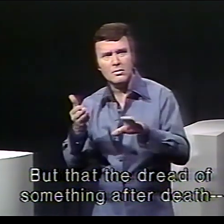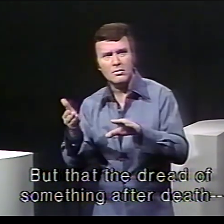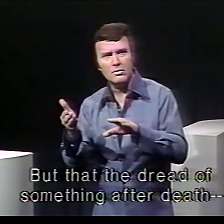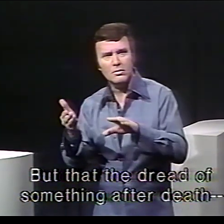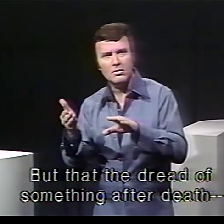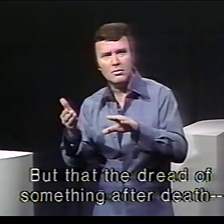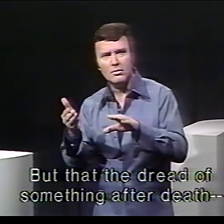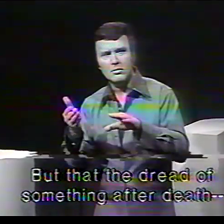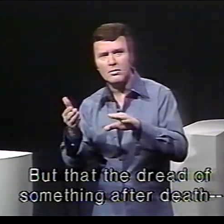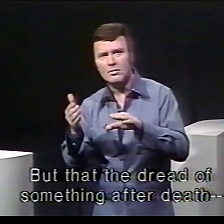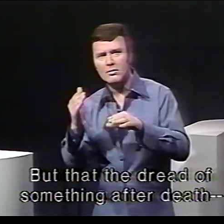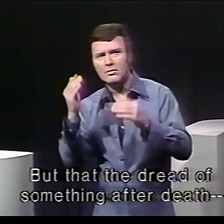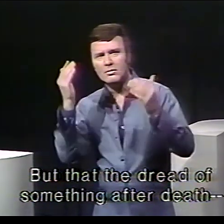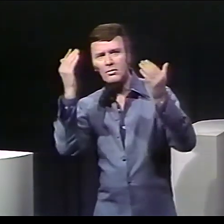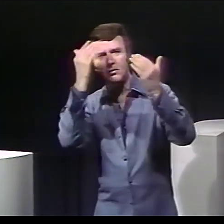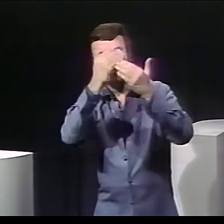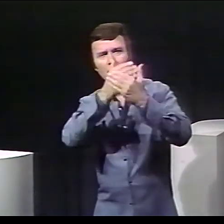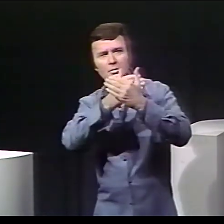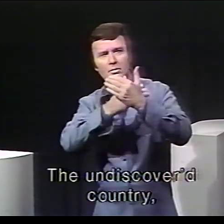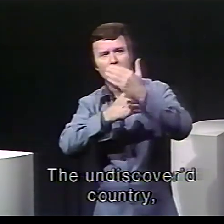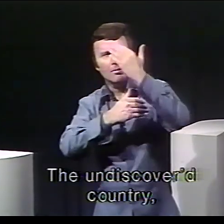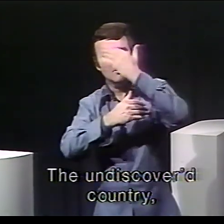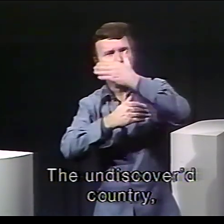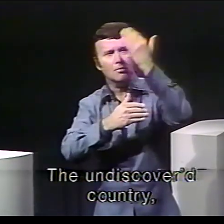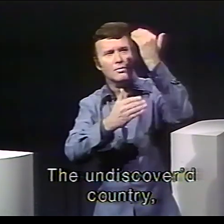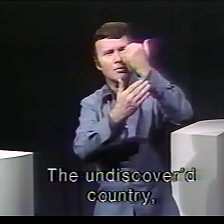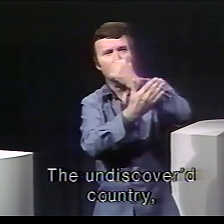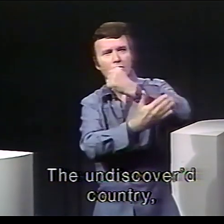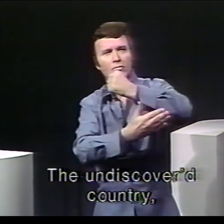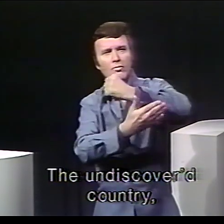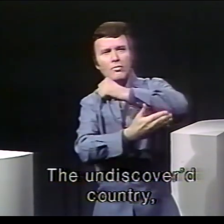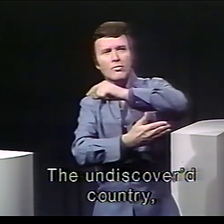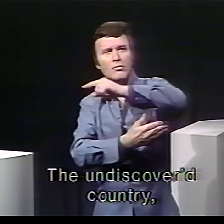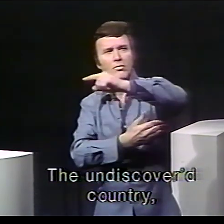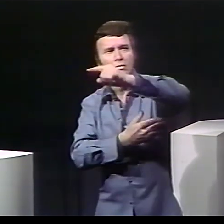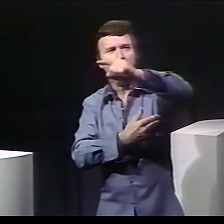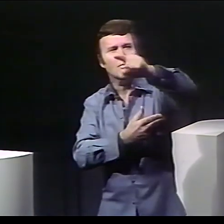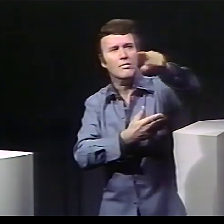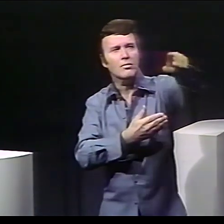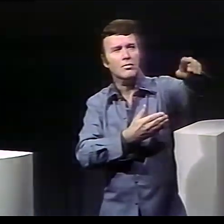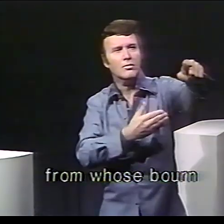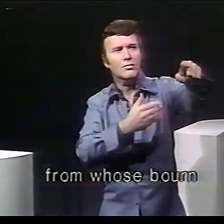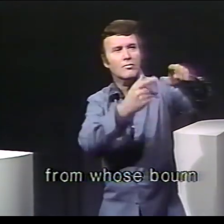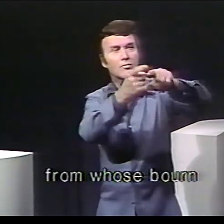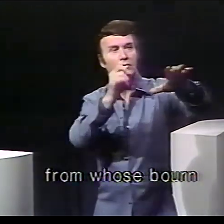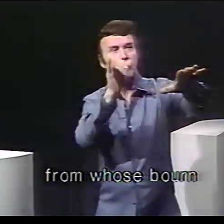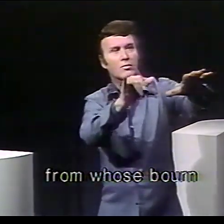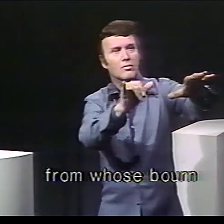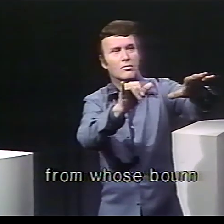the undiscovered country, for whom's